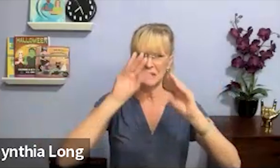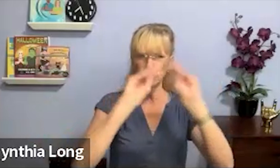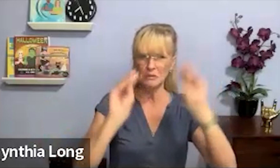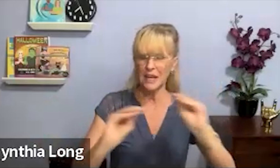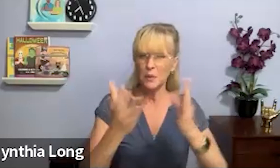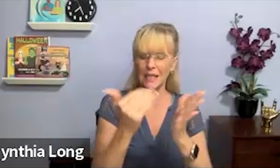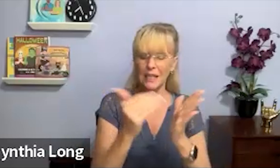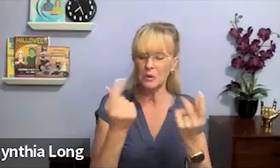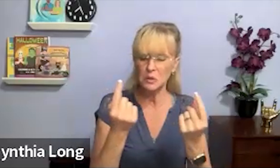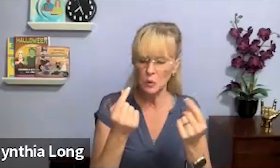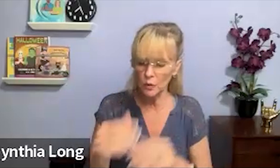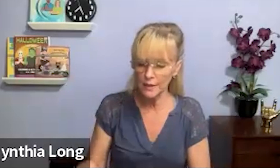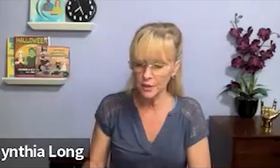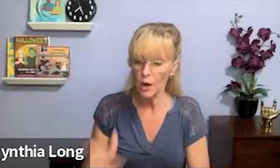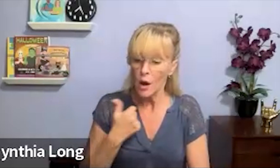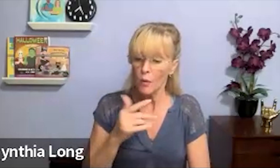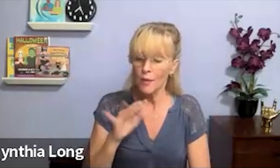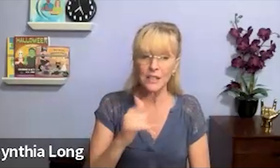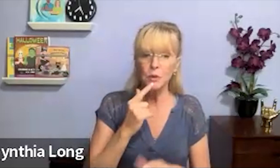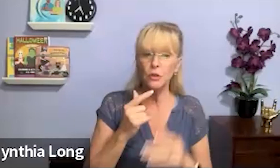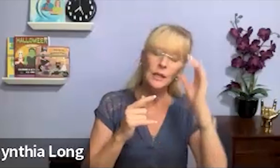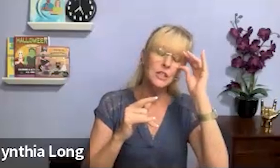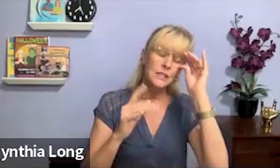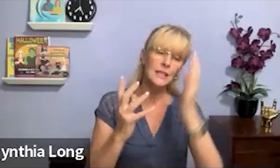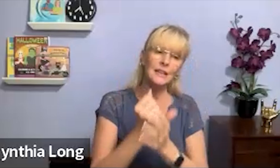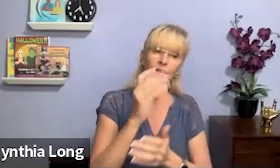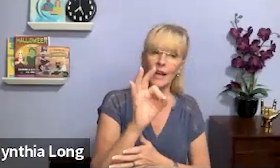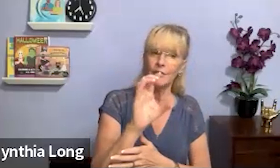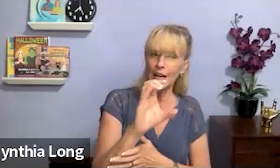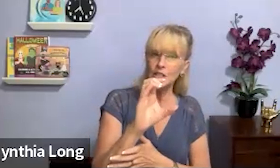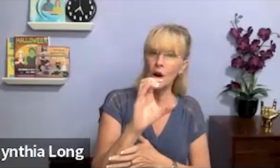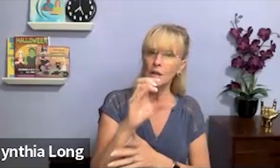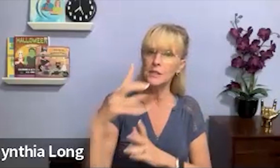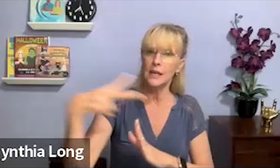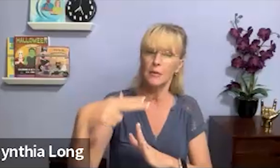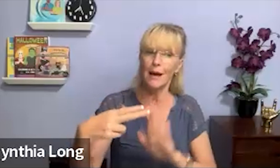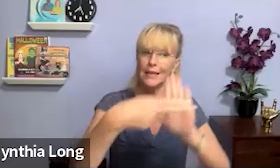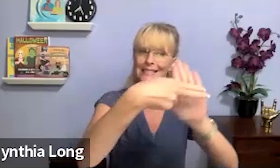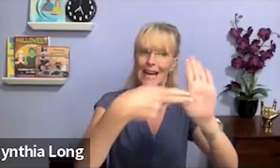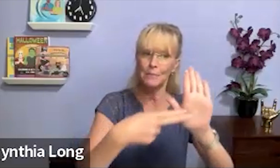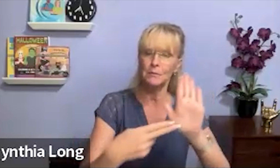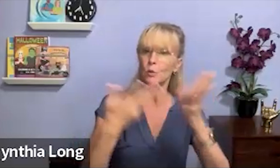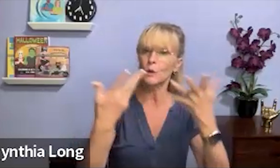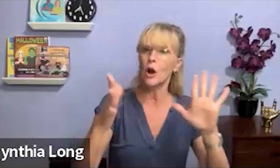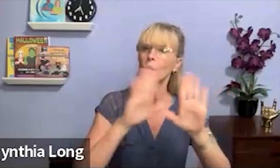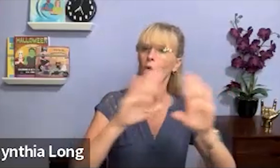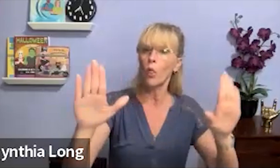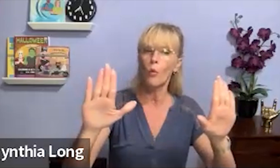you know, decorate again. So what do I do? Well, that's when you can just get the like flashcards and cut them out and tape them to what's already on the